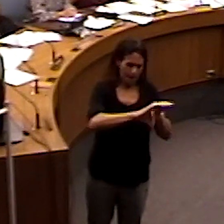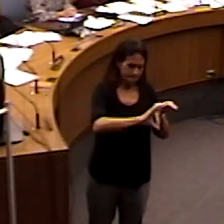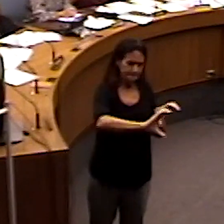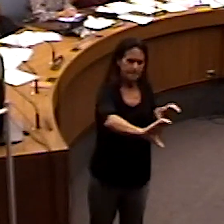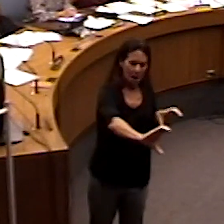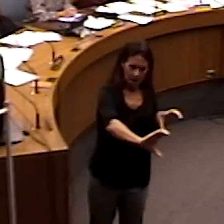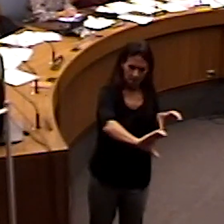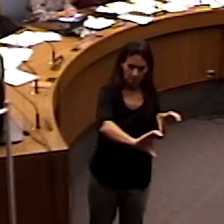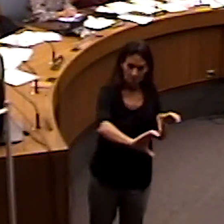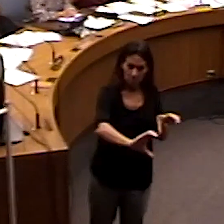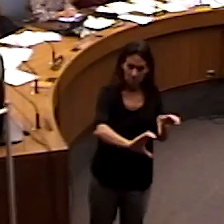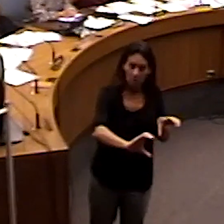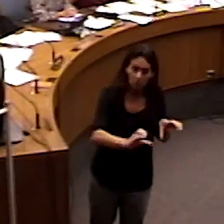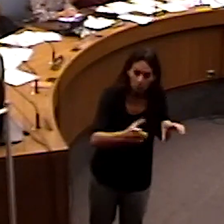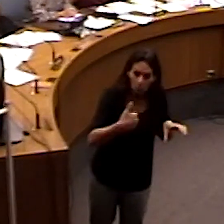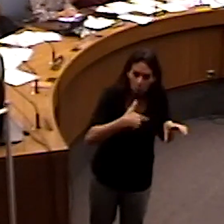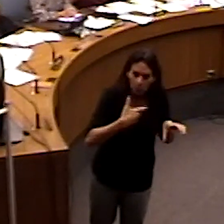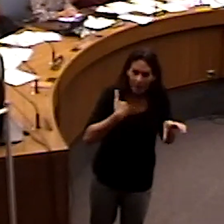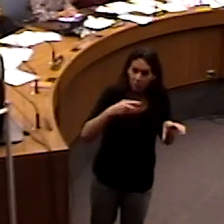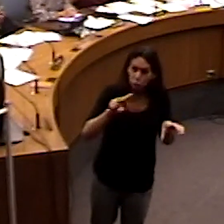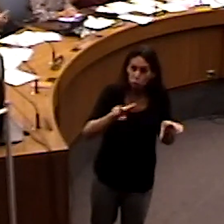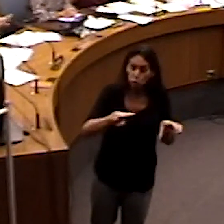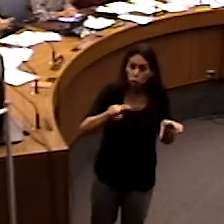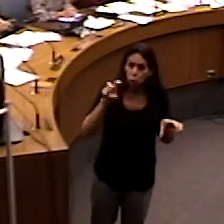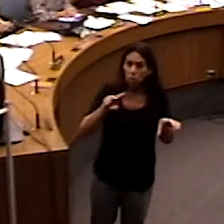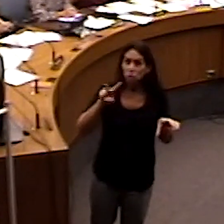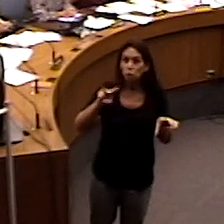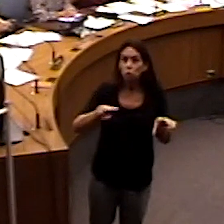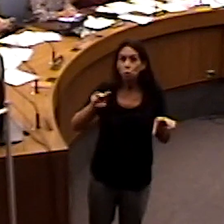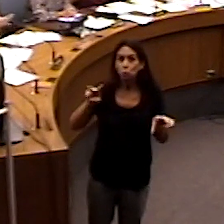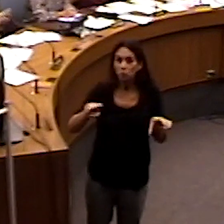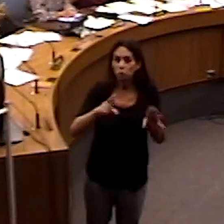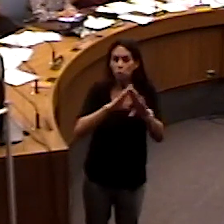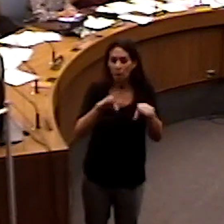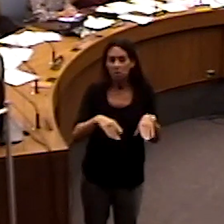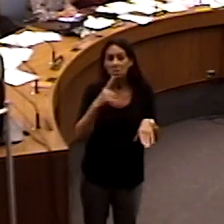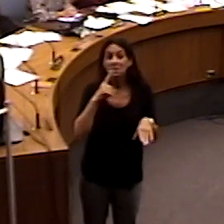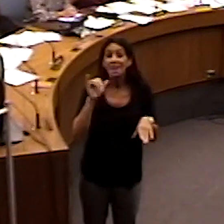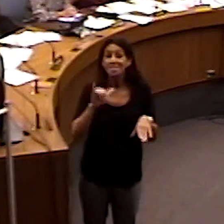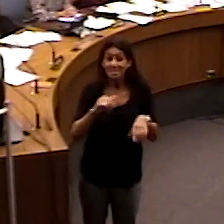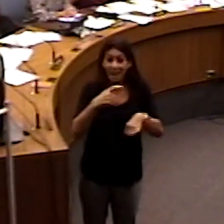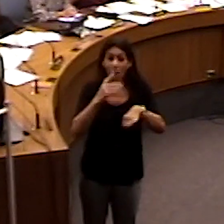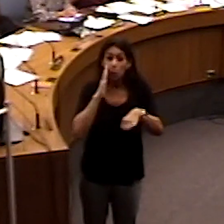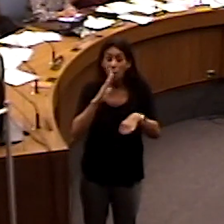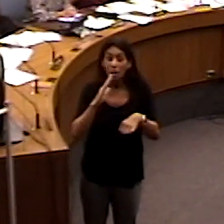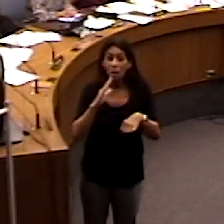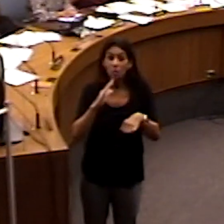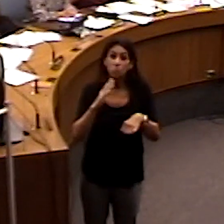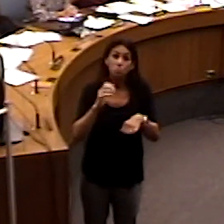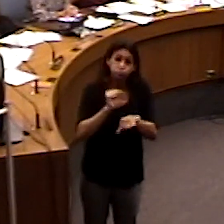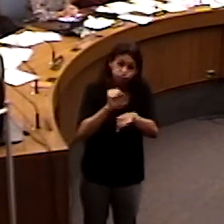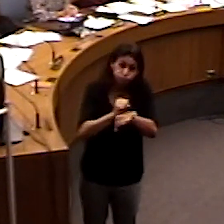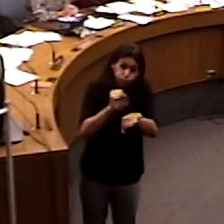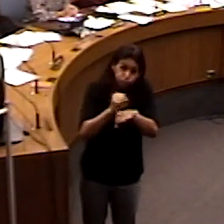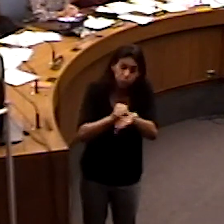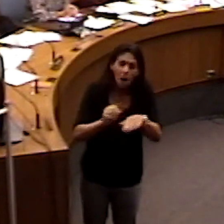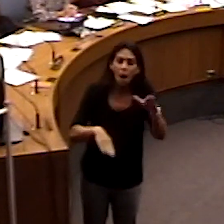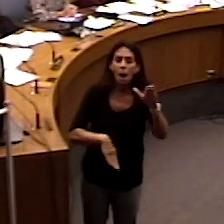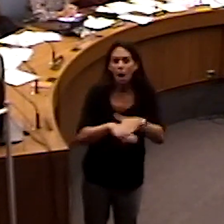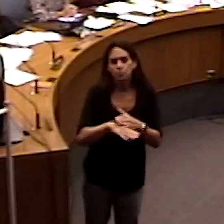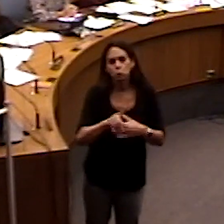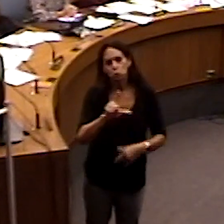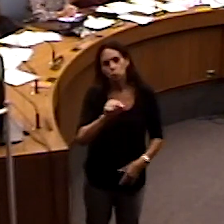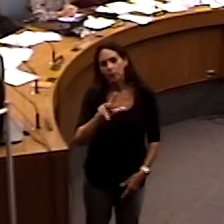pipes. There's 222 homes. That's going to take them to 2031. Mm-hmm. So it's 7 more years. Yeah, they